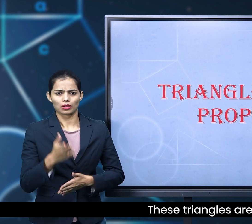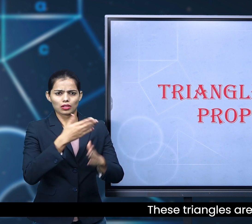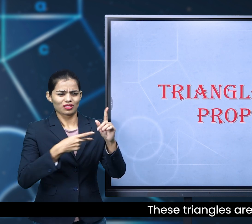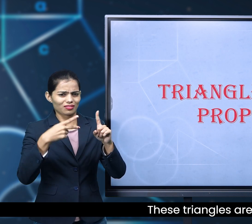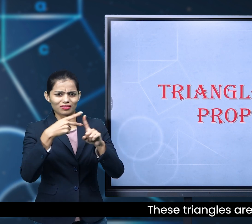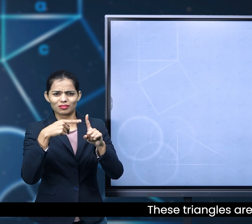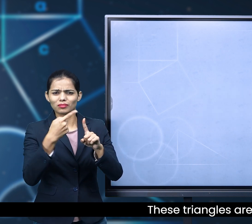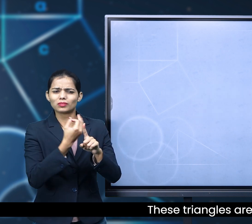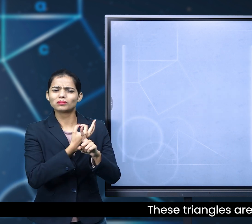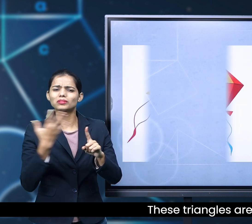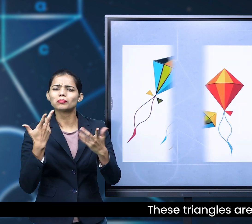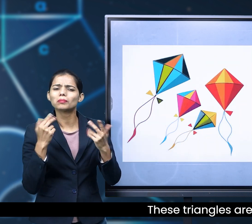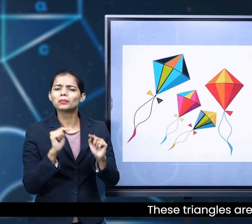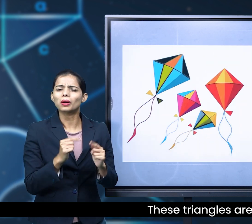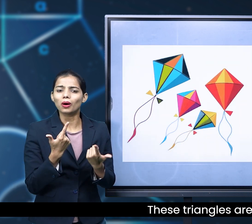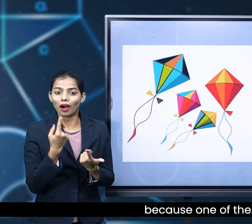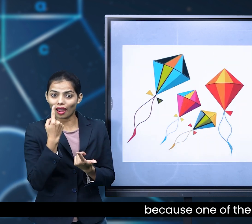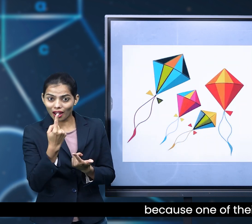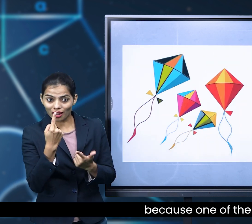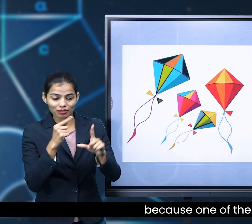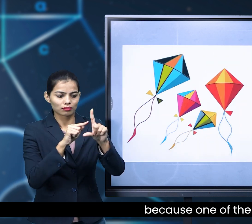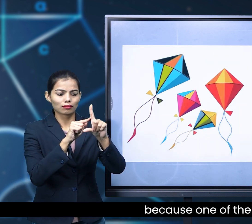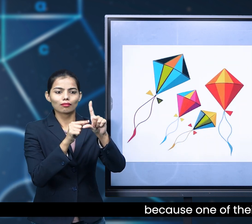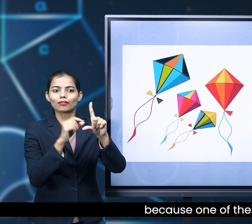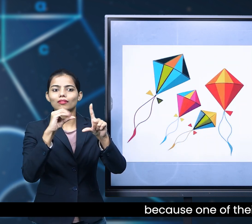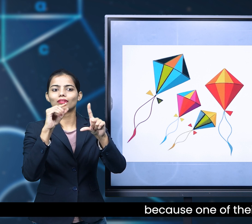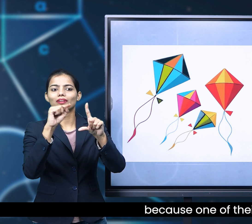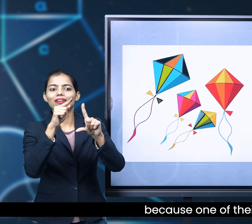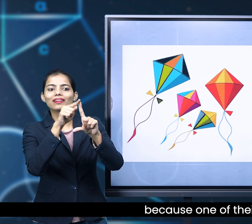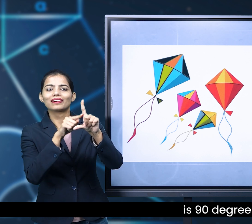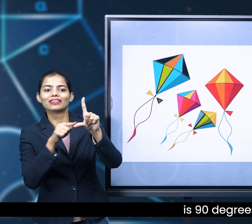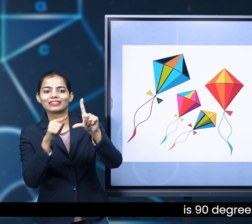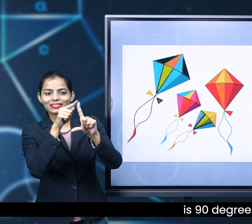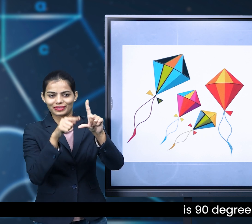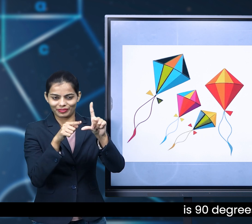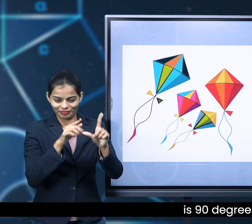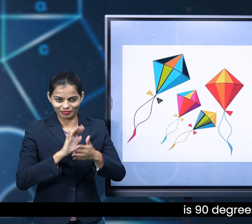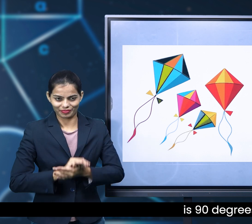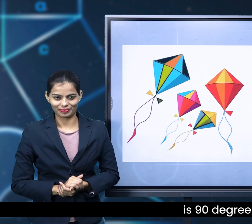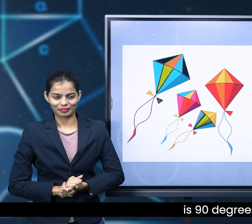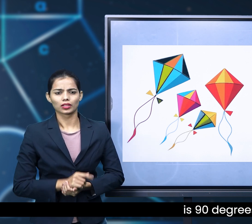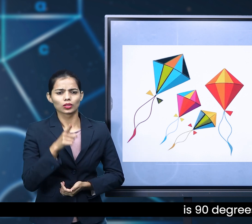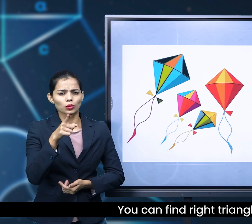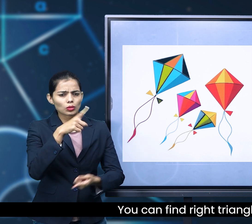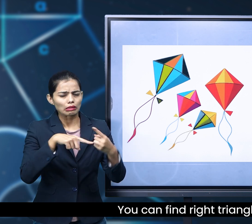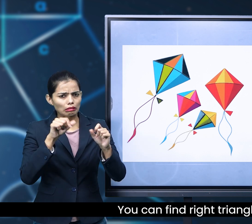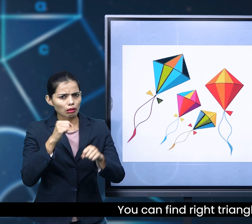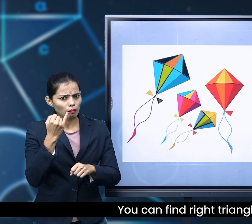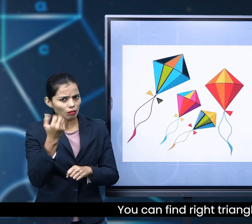These triangles are special because one of their angles is 90 degrees. You can find